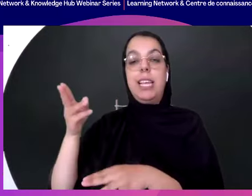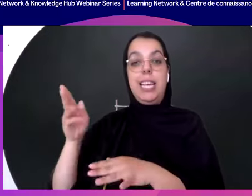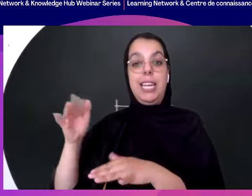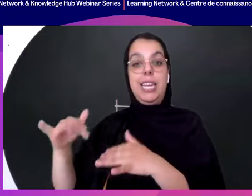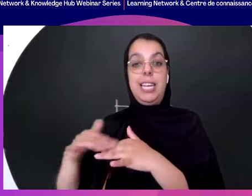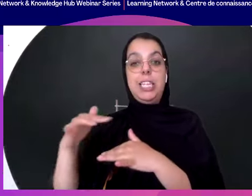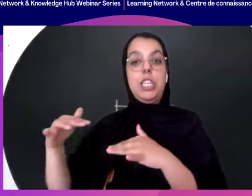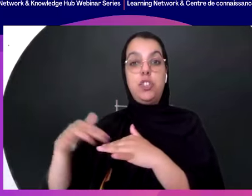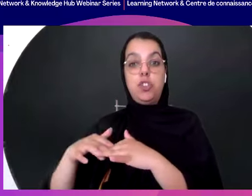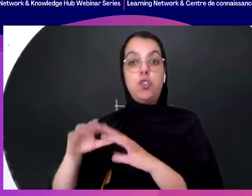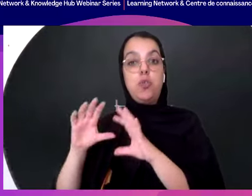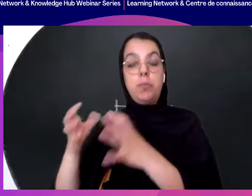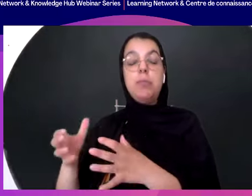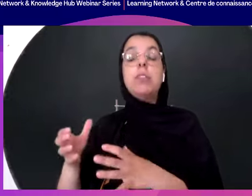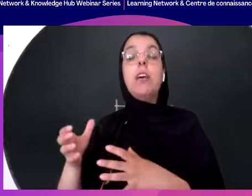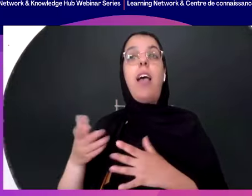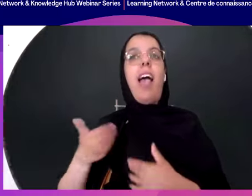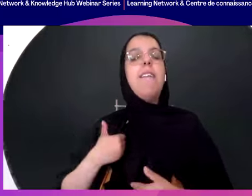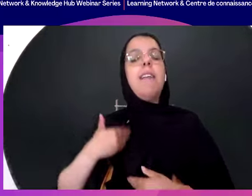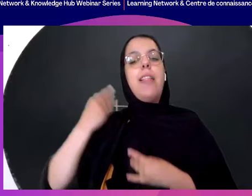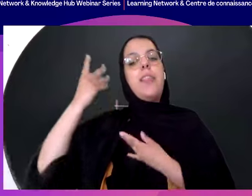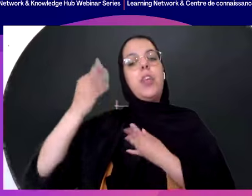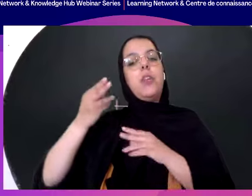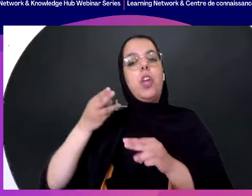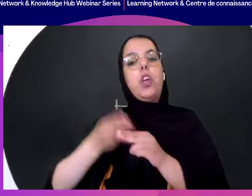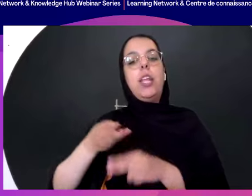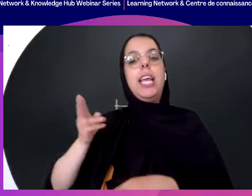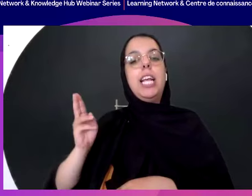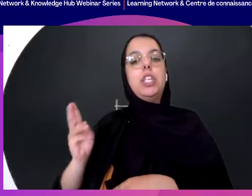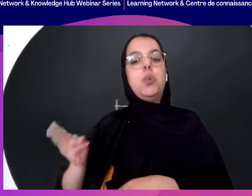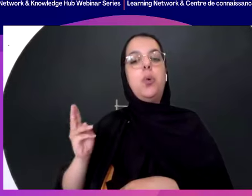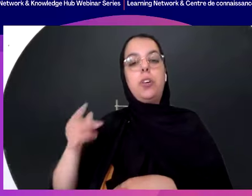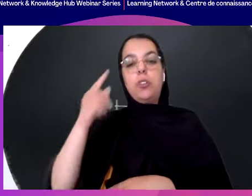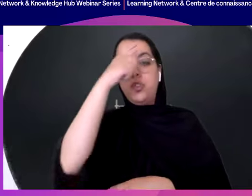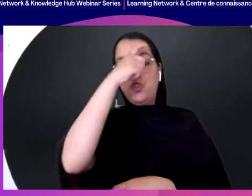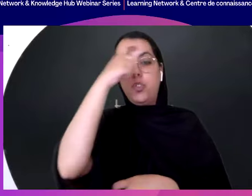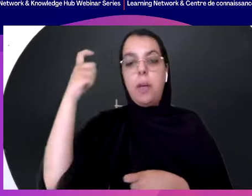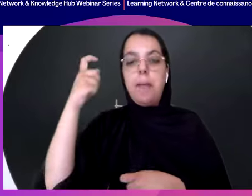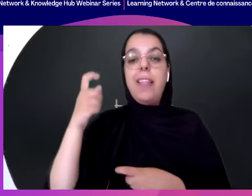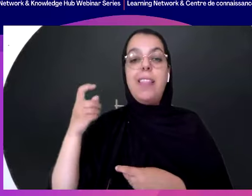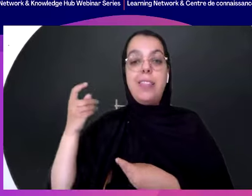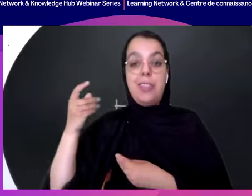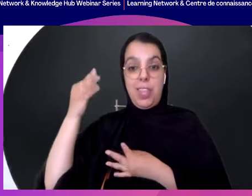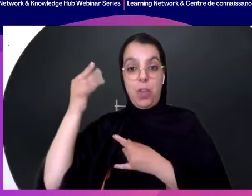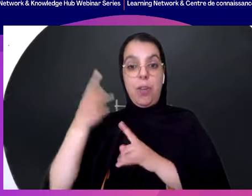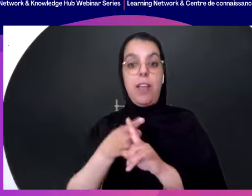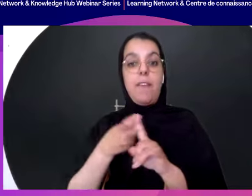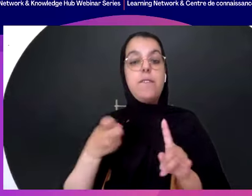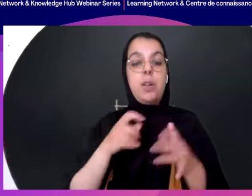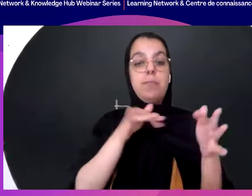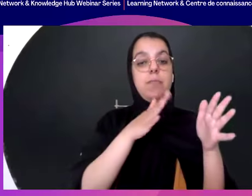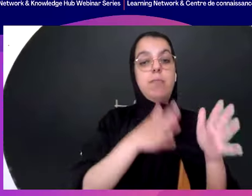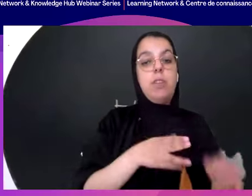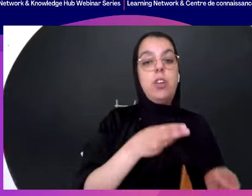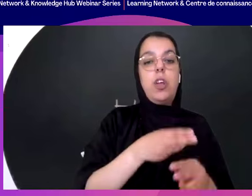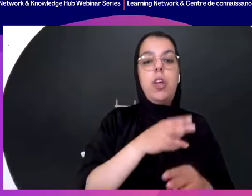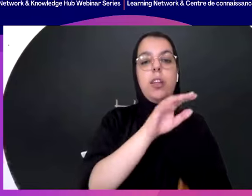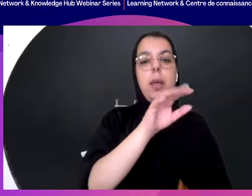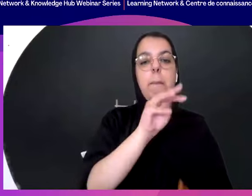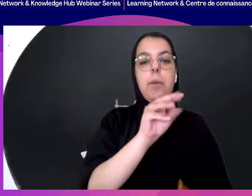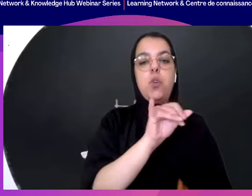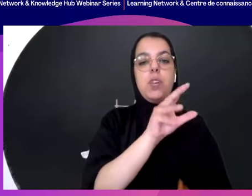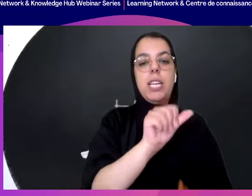trauma theory, from Maria Yellowhorse Braveheart, who's an American Indian psychologist.